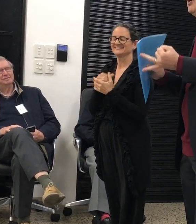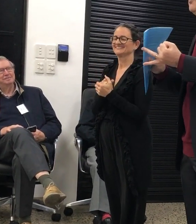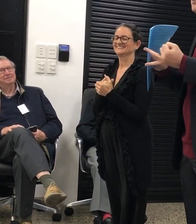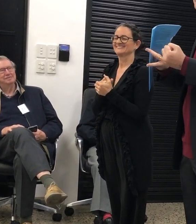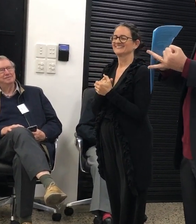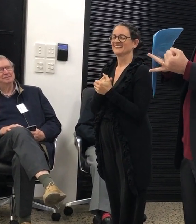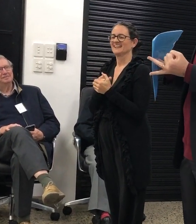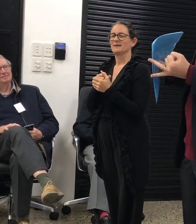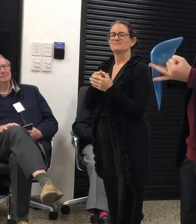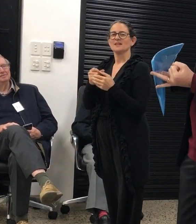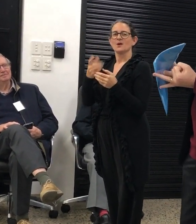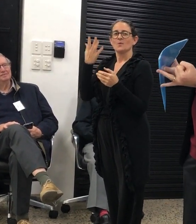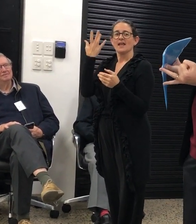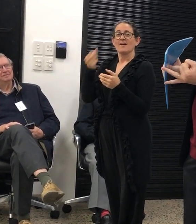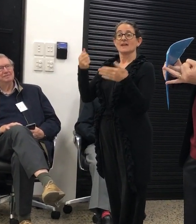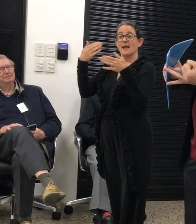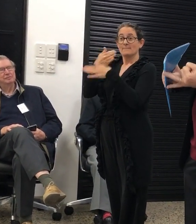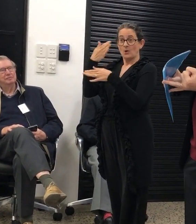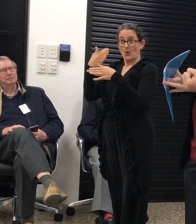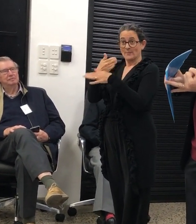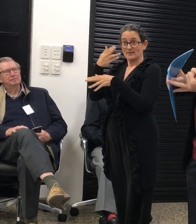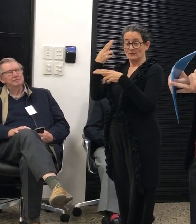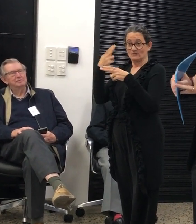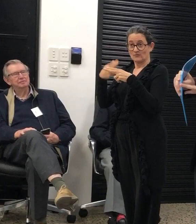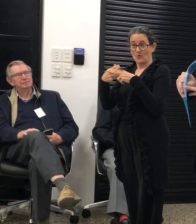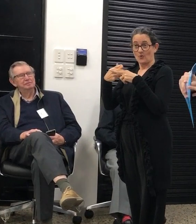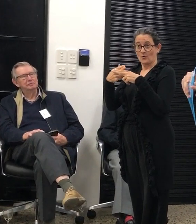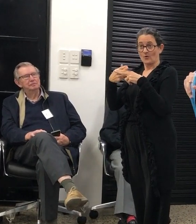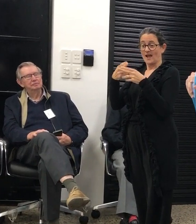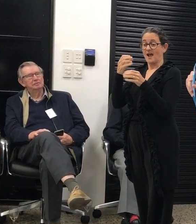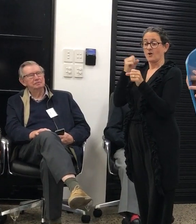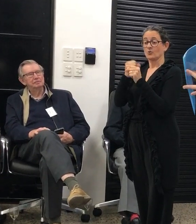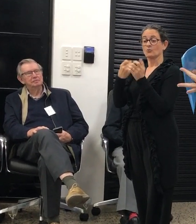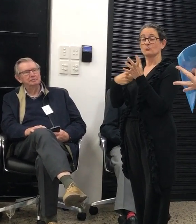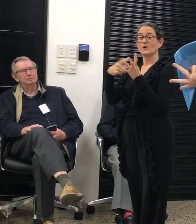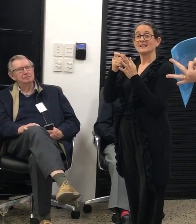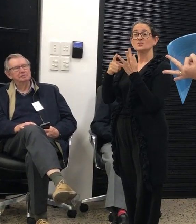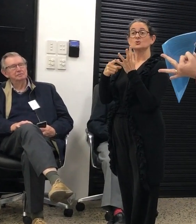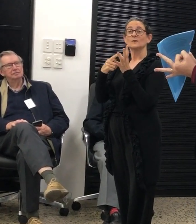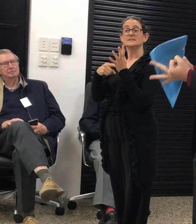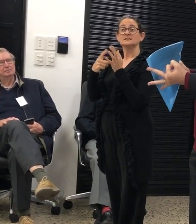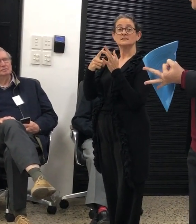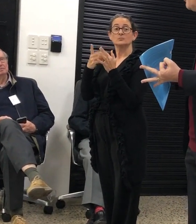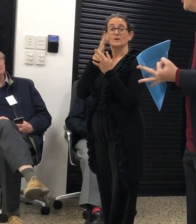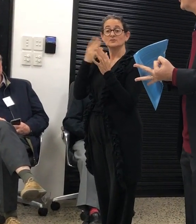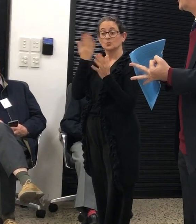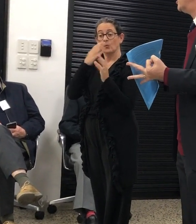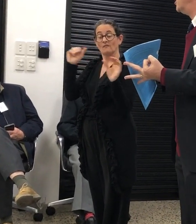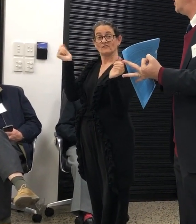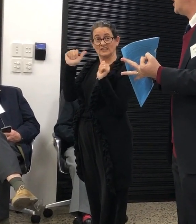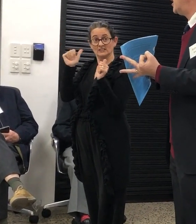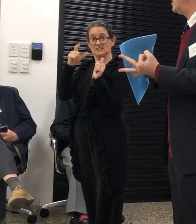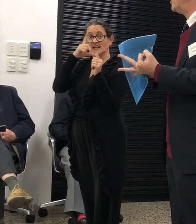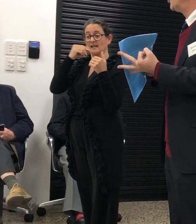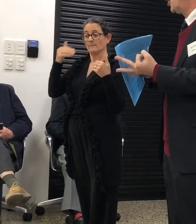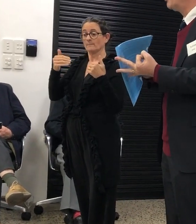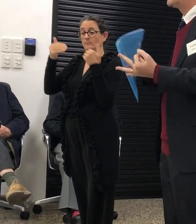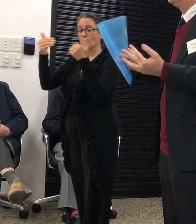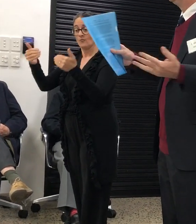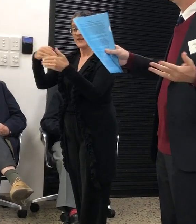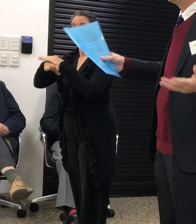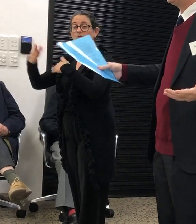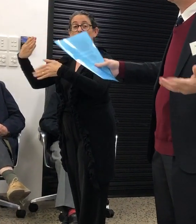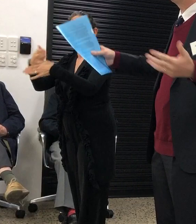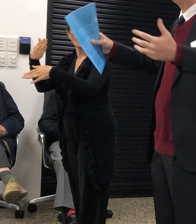okay. We've got employment for our graduates to move on to, and we've got a profit from those